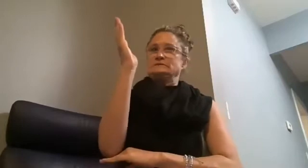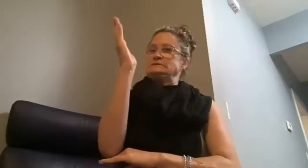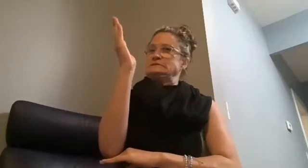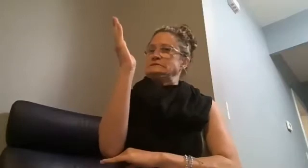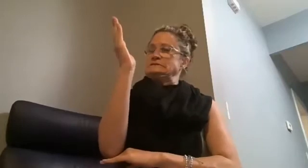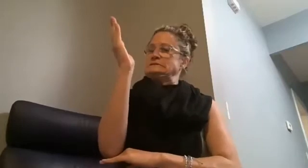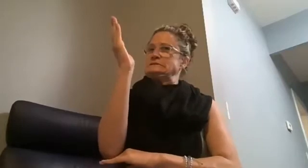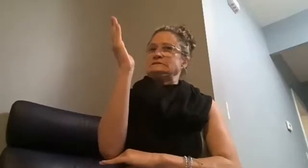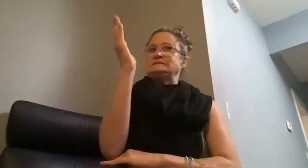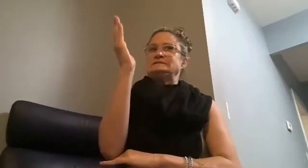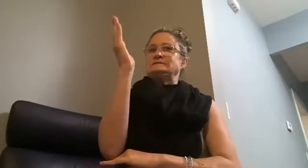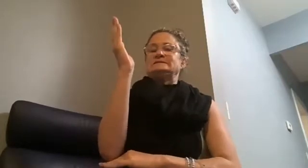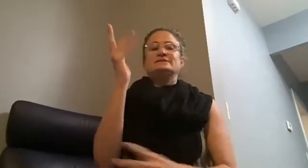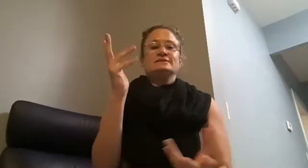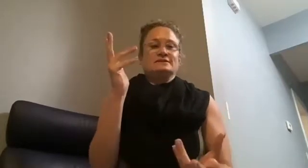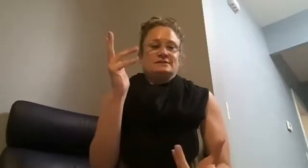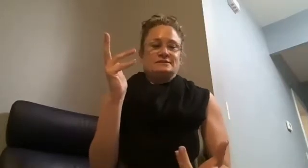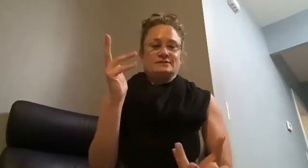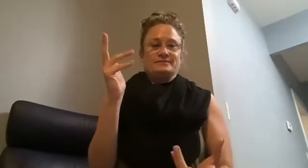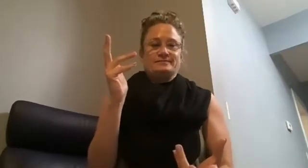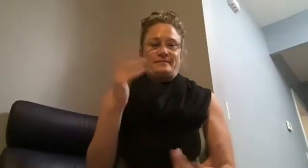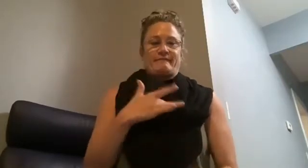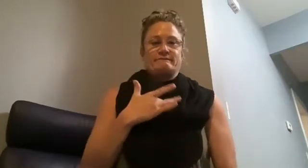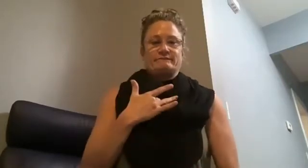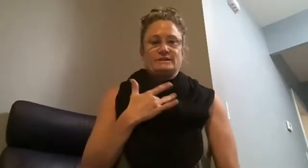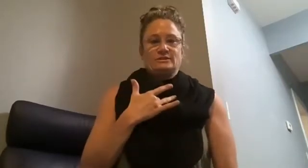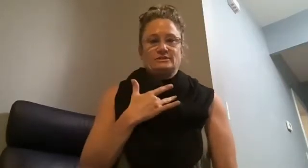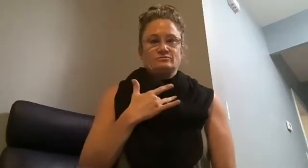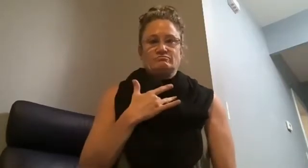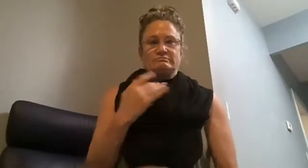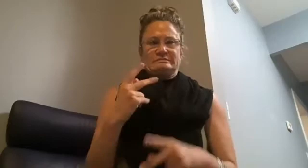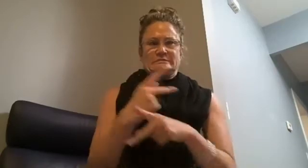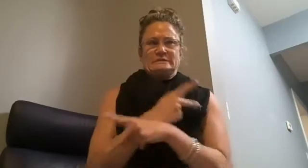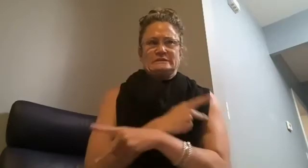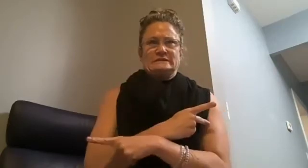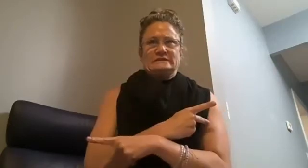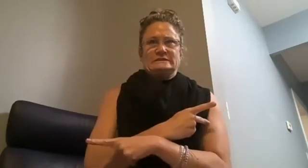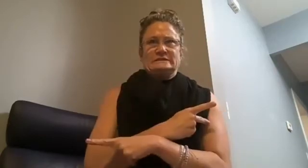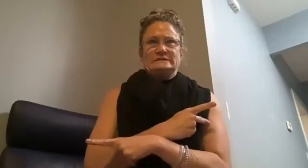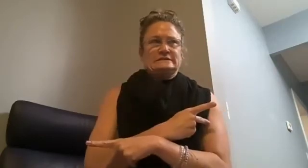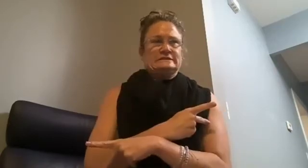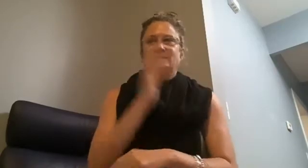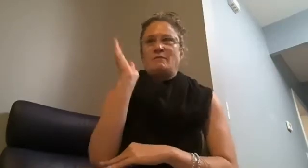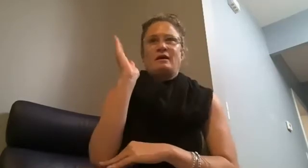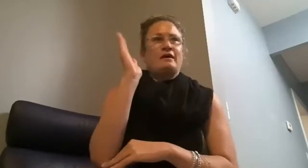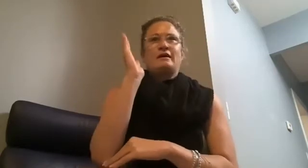resistant to that. I feel like I get worse every single time I do it. And you're sort of at the tail end